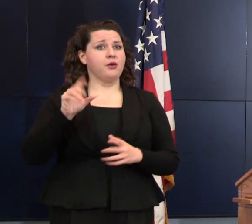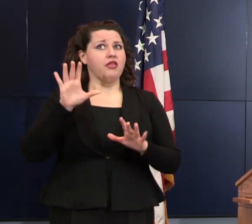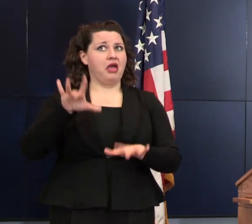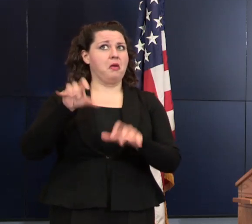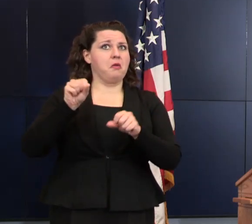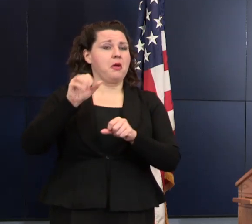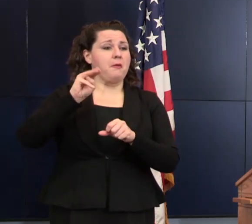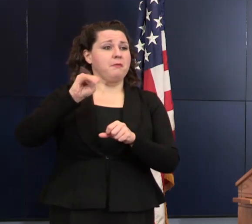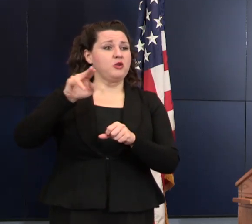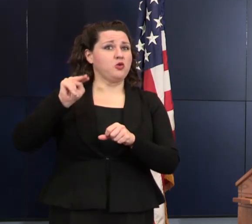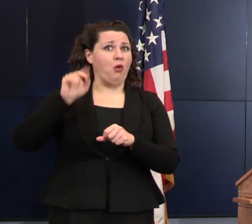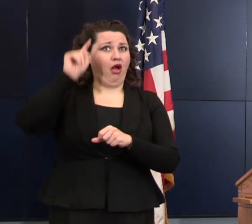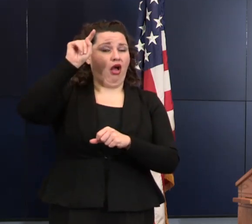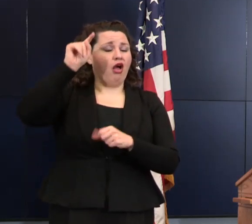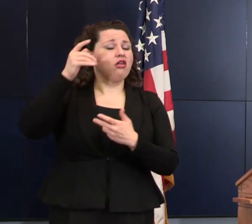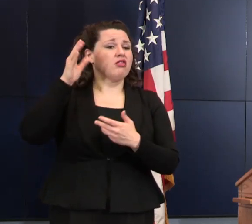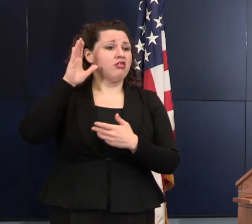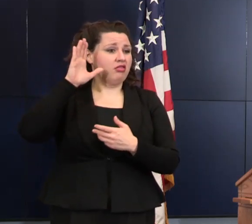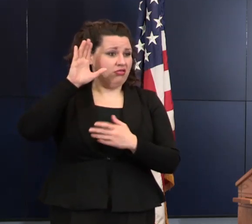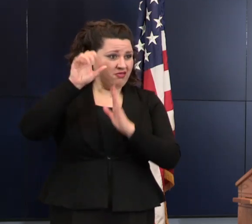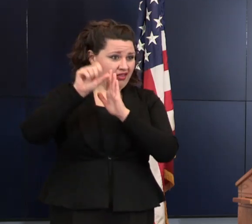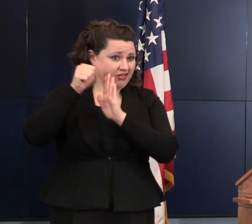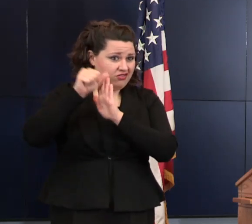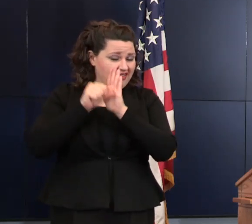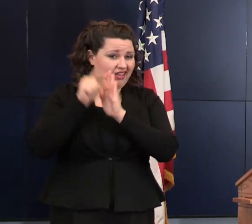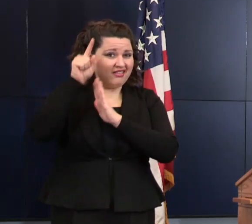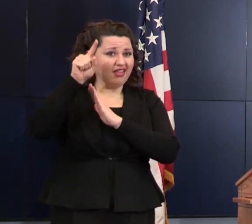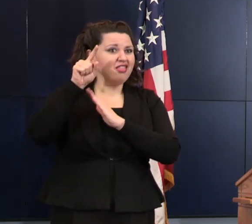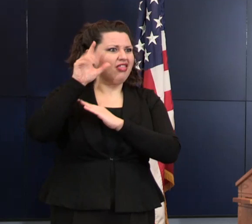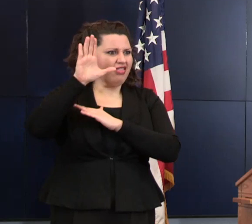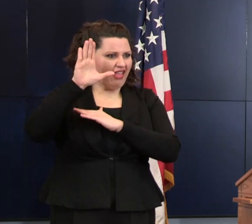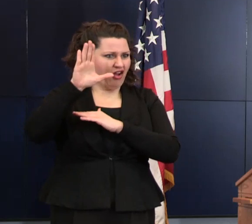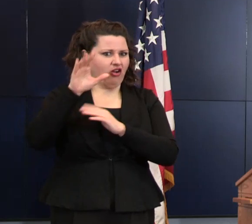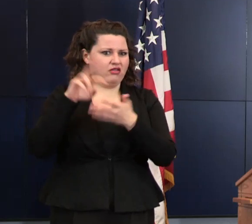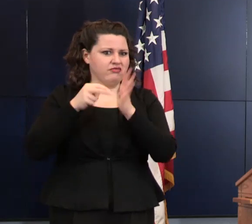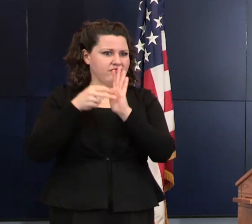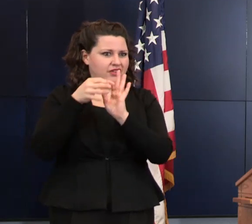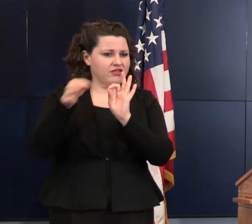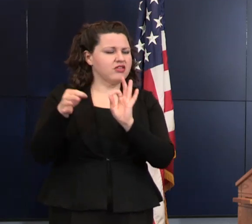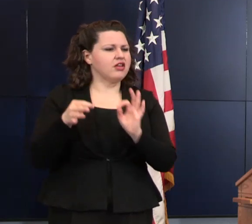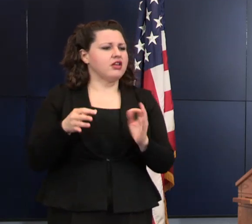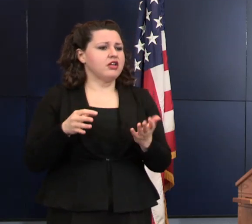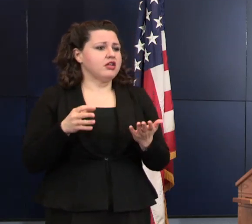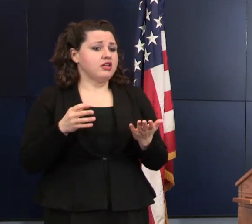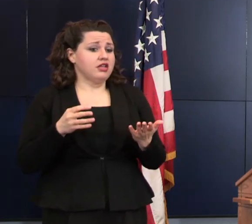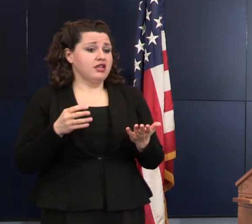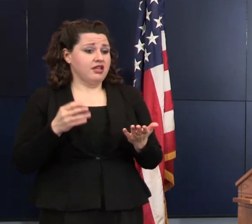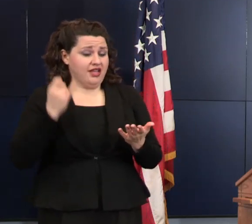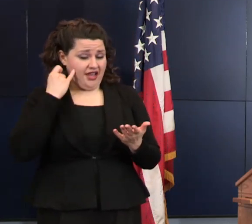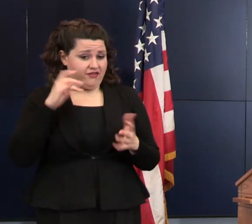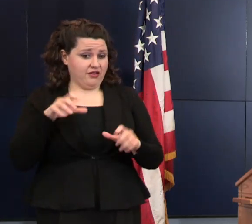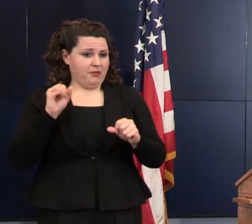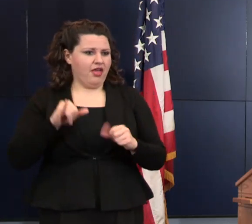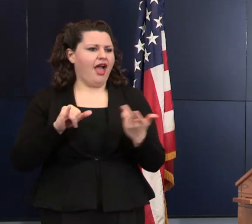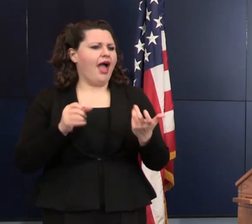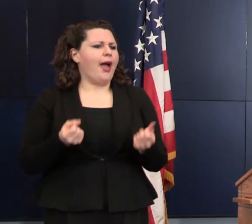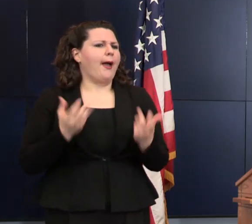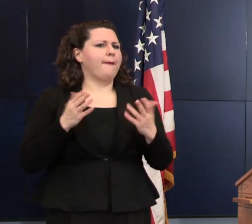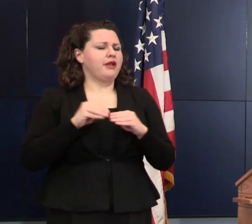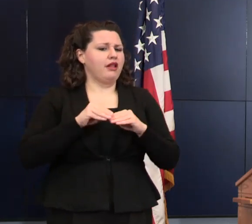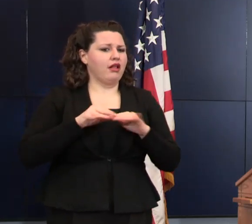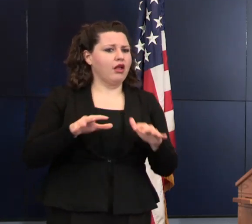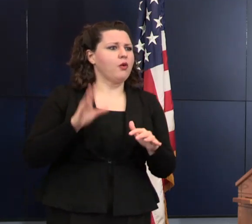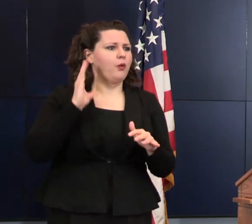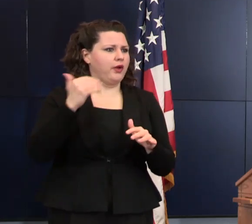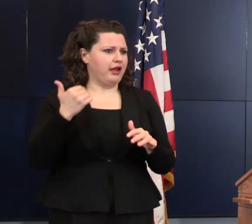definition, or even Iowa's own influenza definition, how many outbreaks would Iowa have among its 440